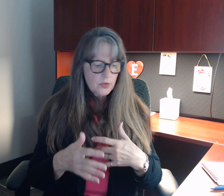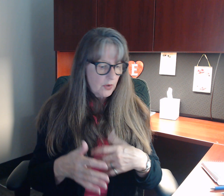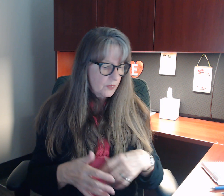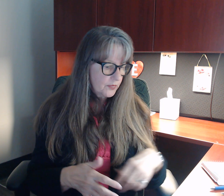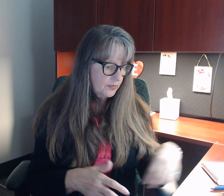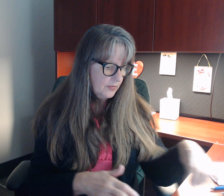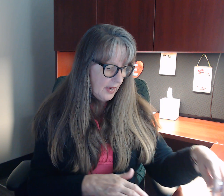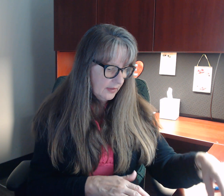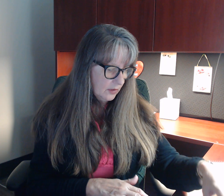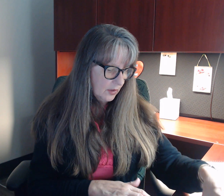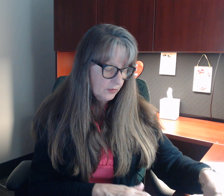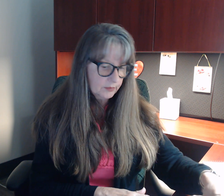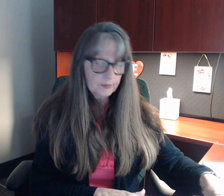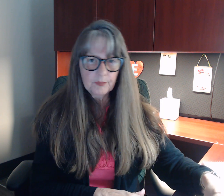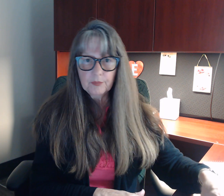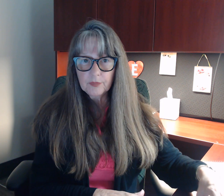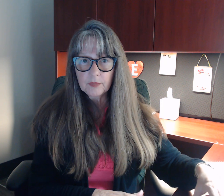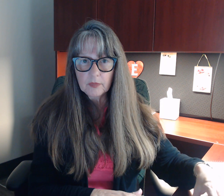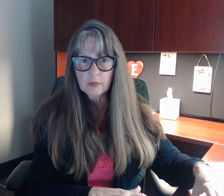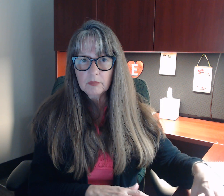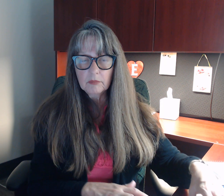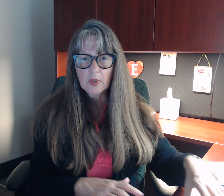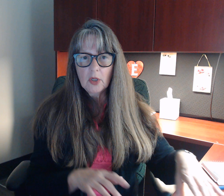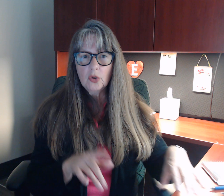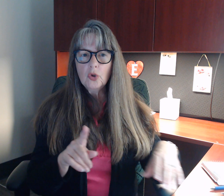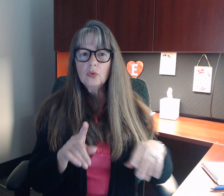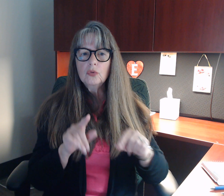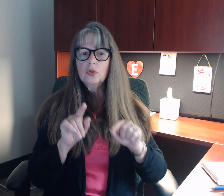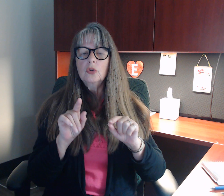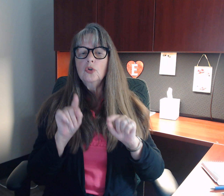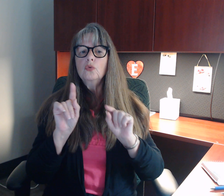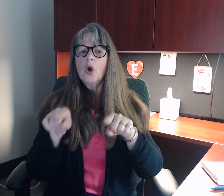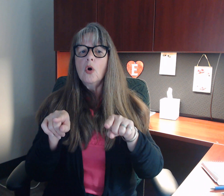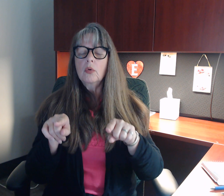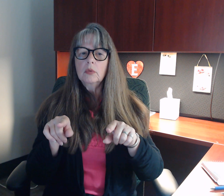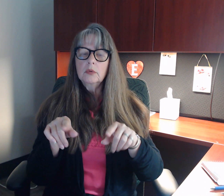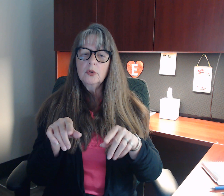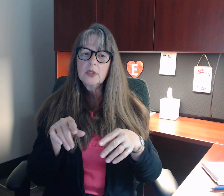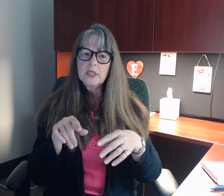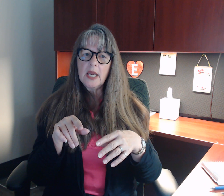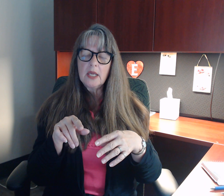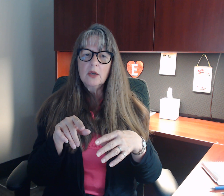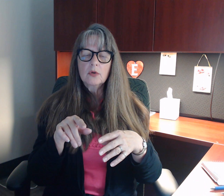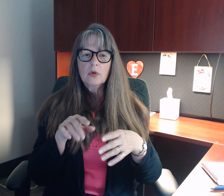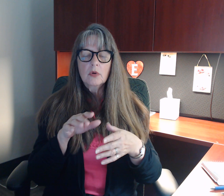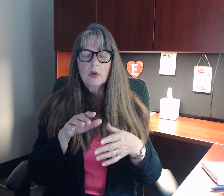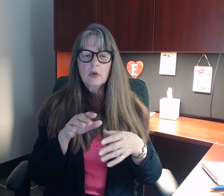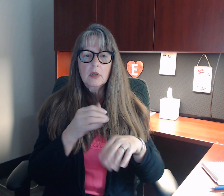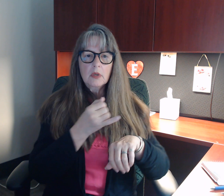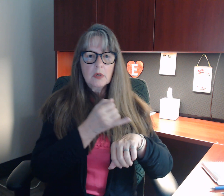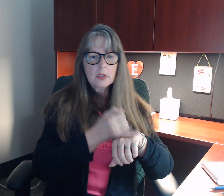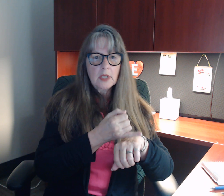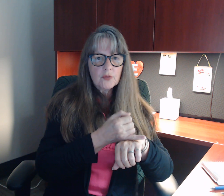So, you know, you go, you could say deaf